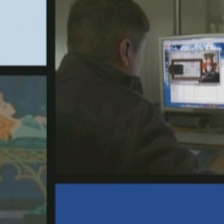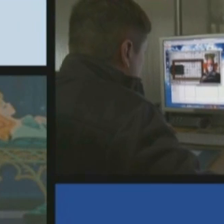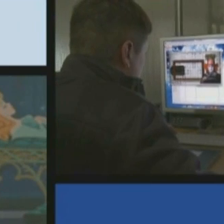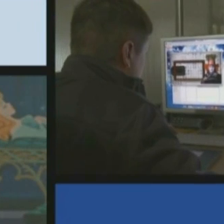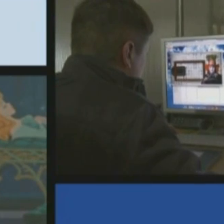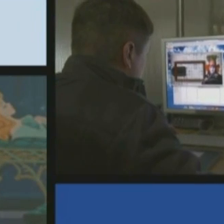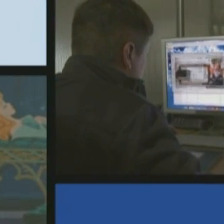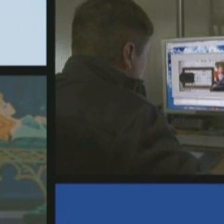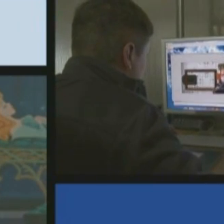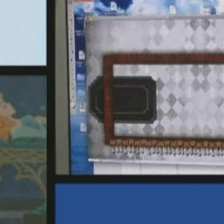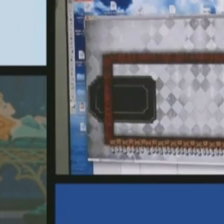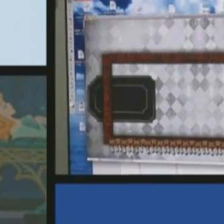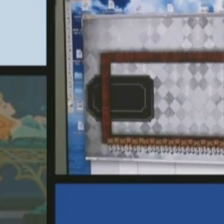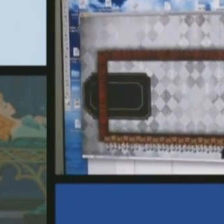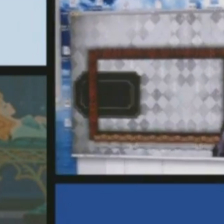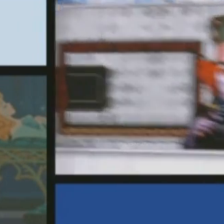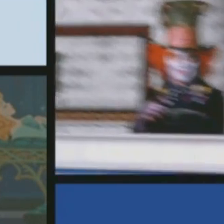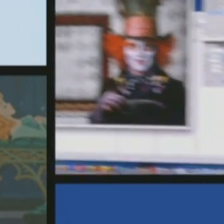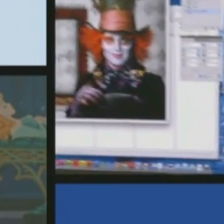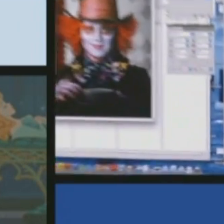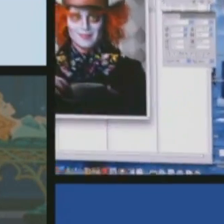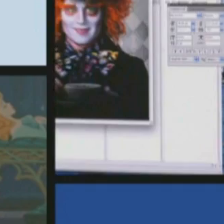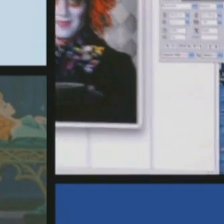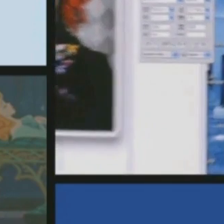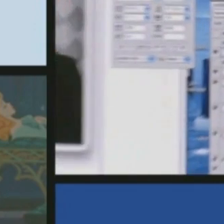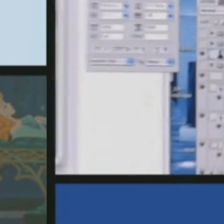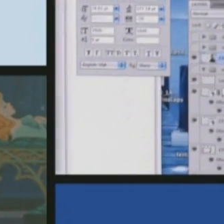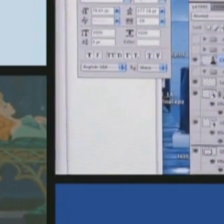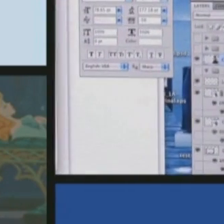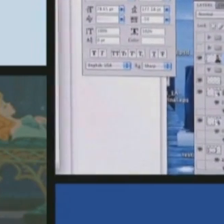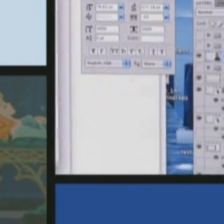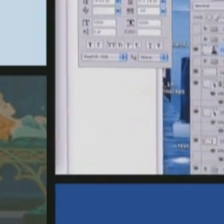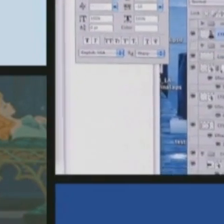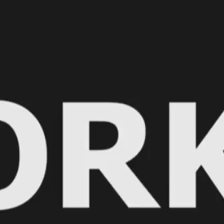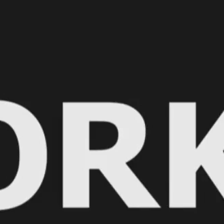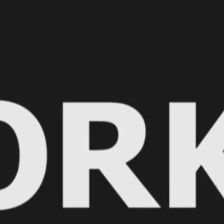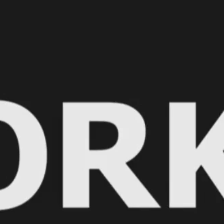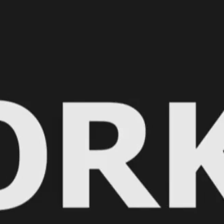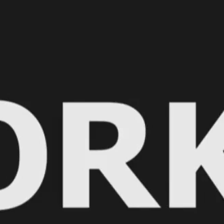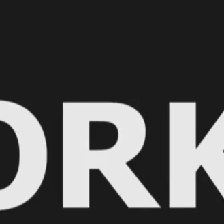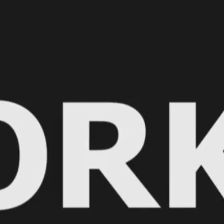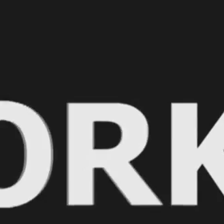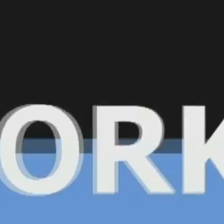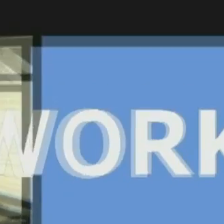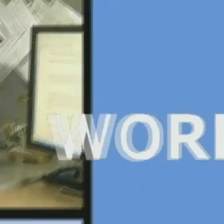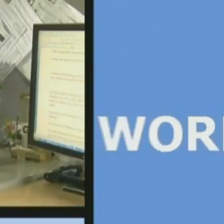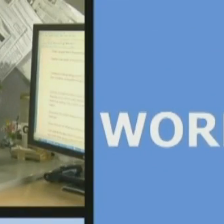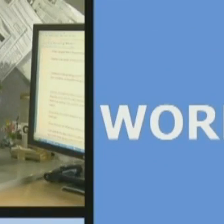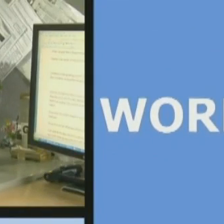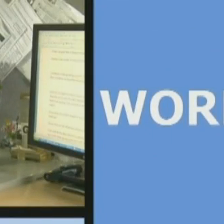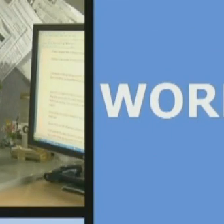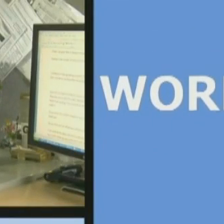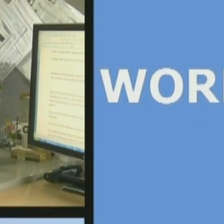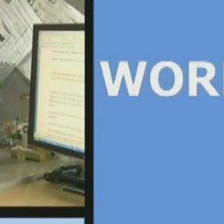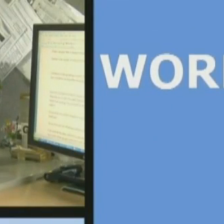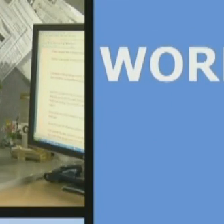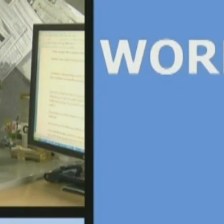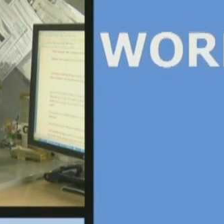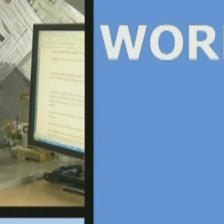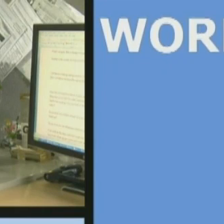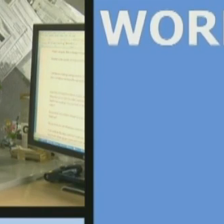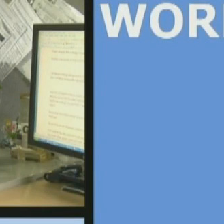is amazing at branding and doing packaging and also doing web design. We needed students with high technical